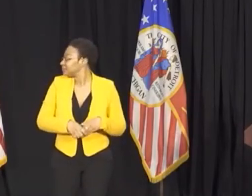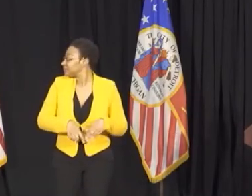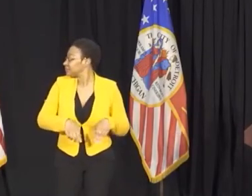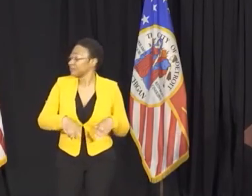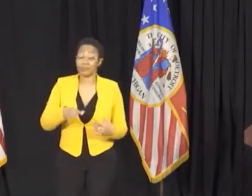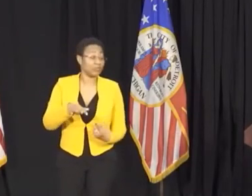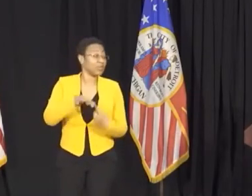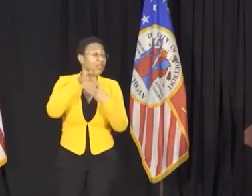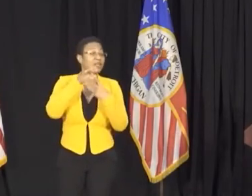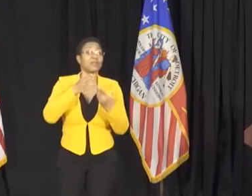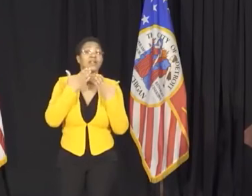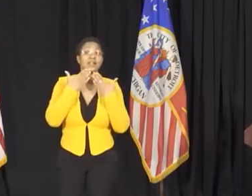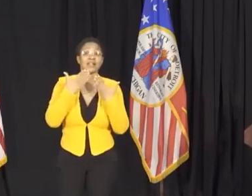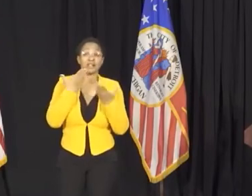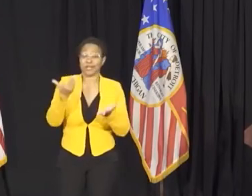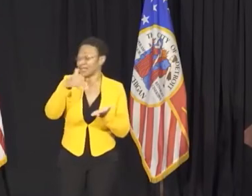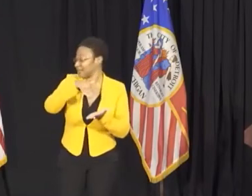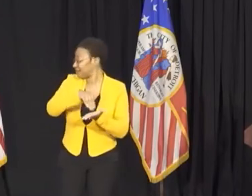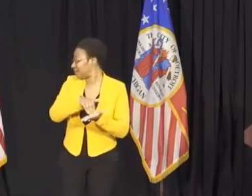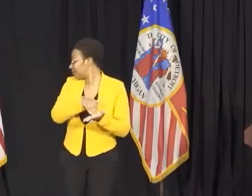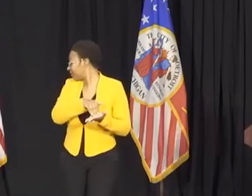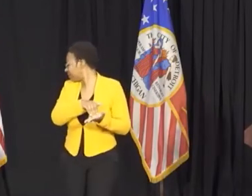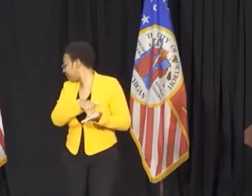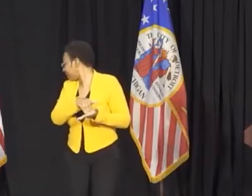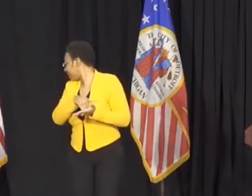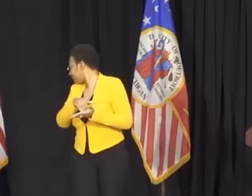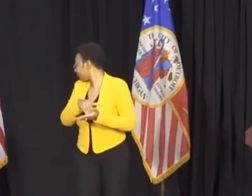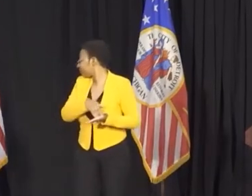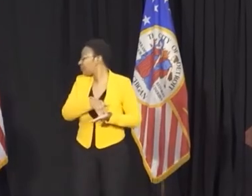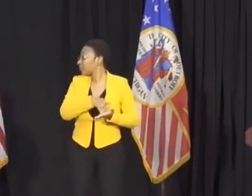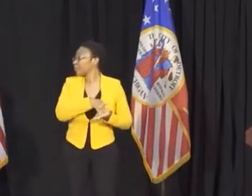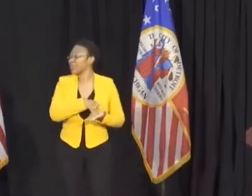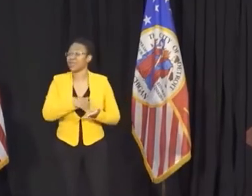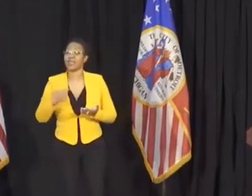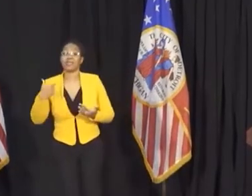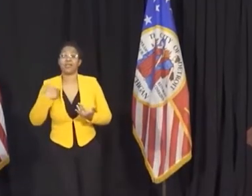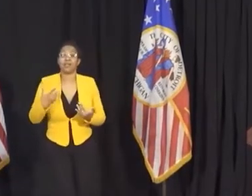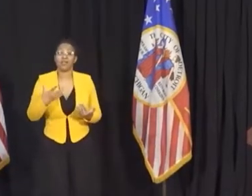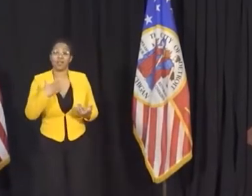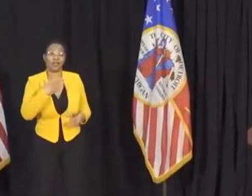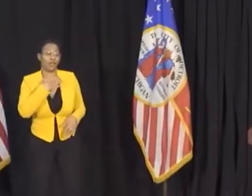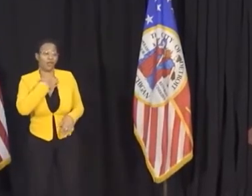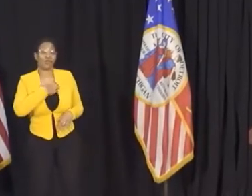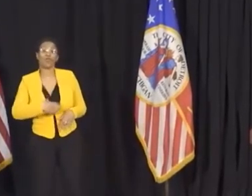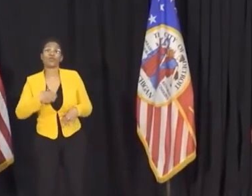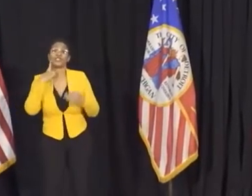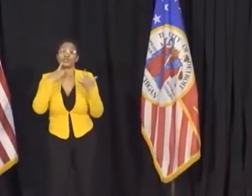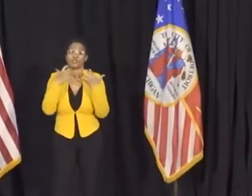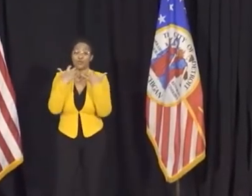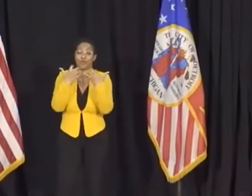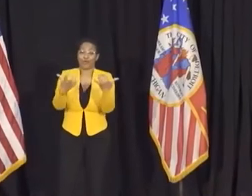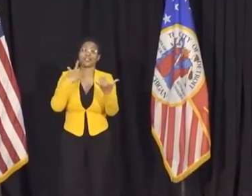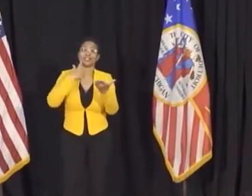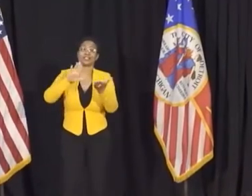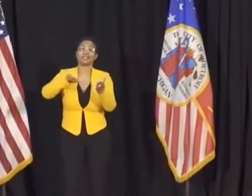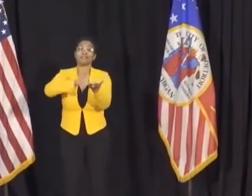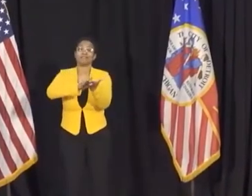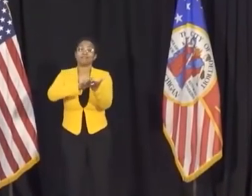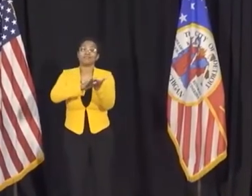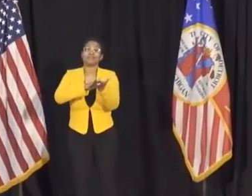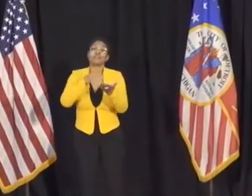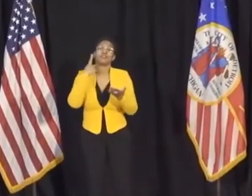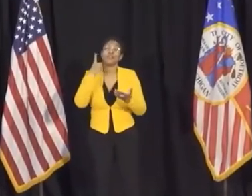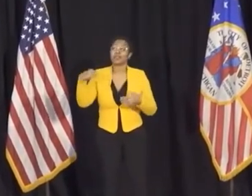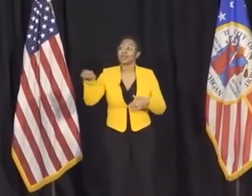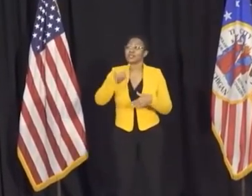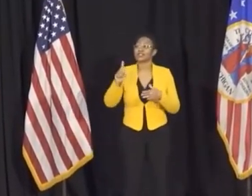Well, a special thank you again. I wish there was a crowd here to give the applause that this group deserves. It's been remarkable. And